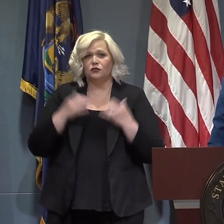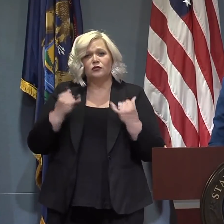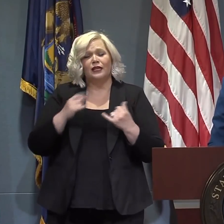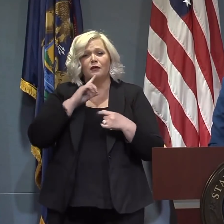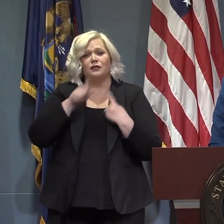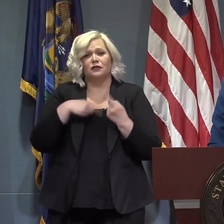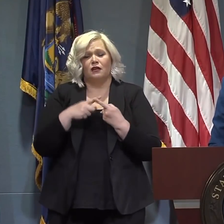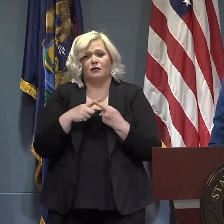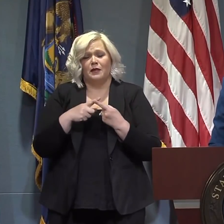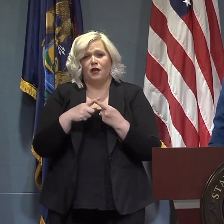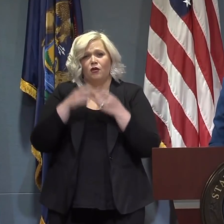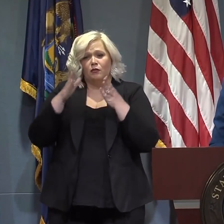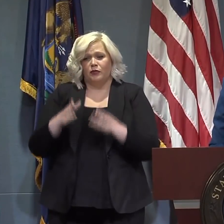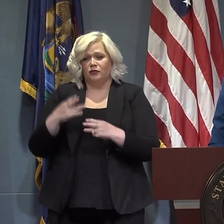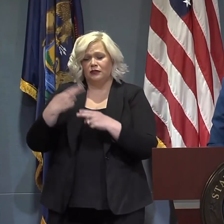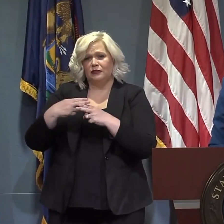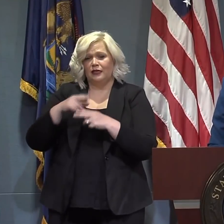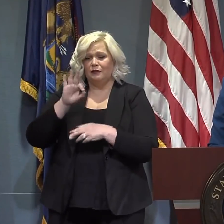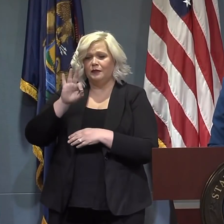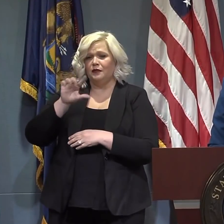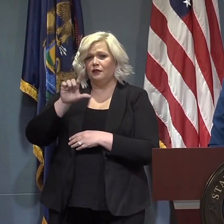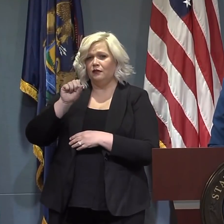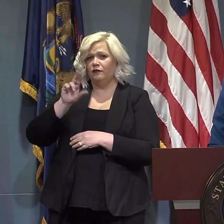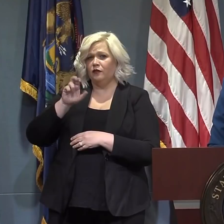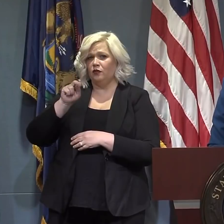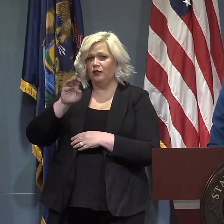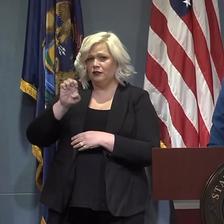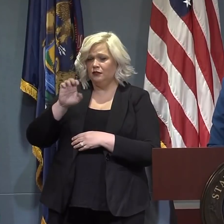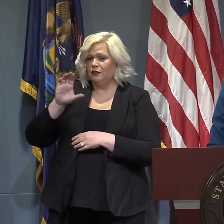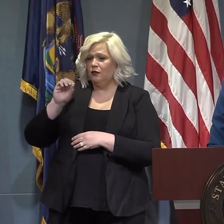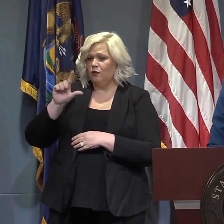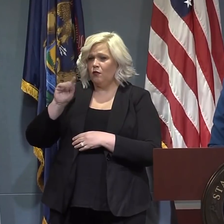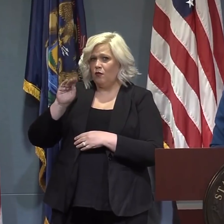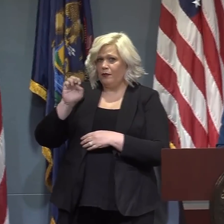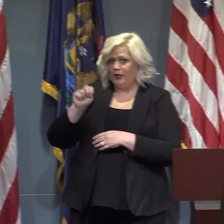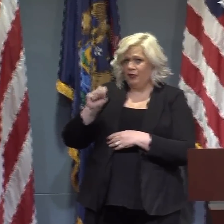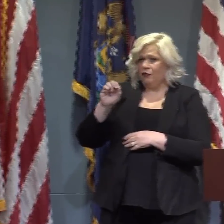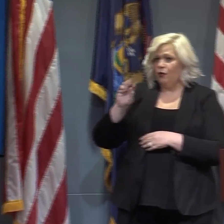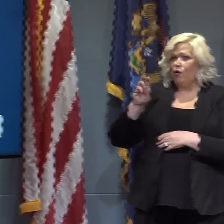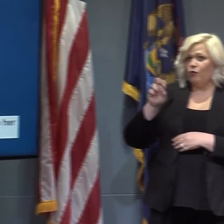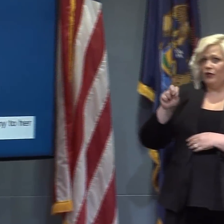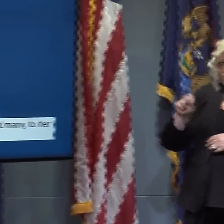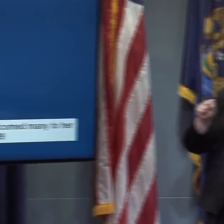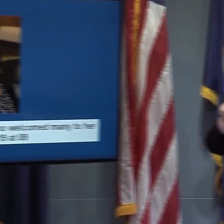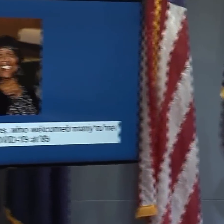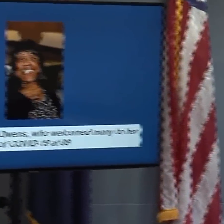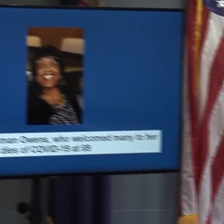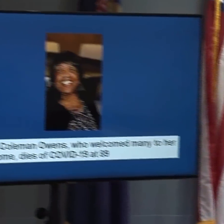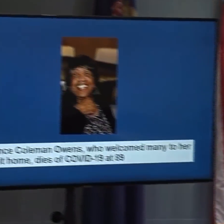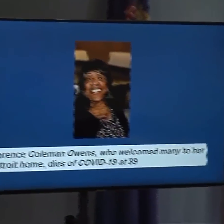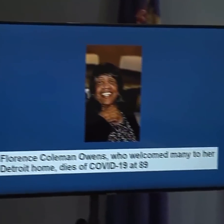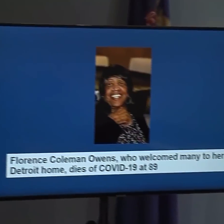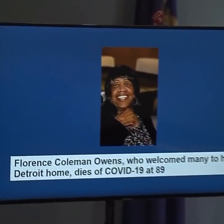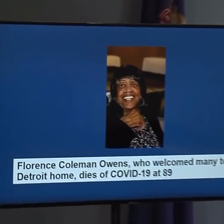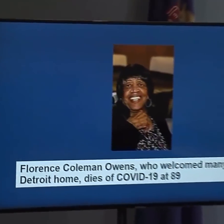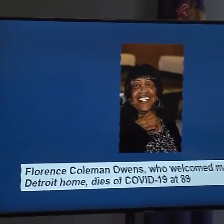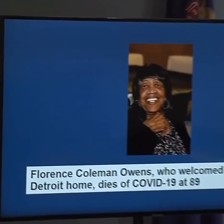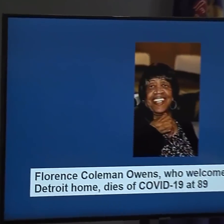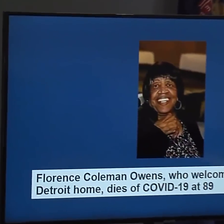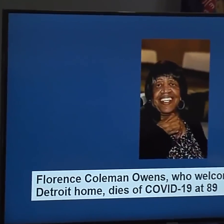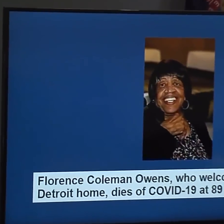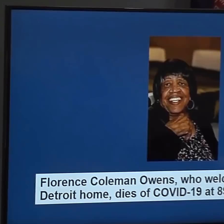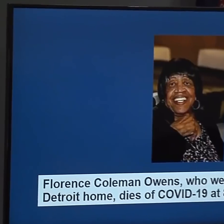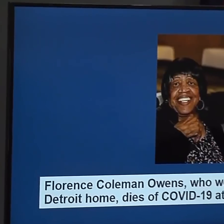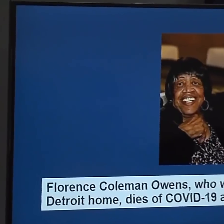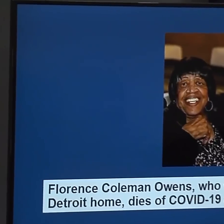identify a Michigander named Florence Coleman Owens. She spent her life working as a licensed